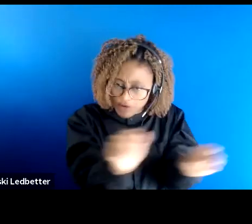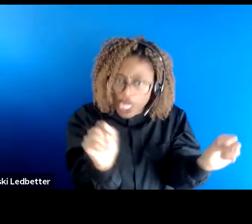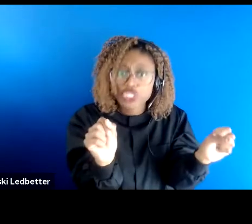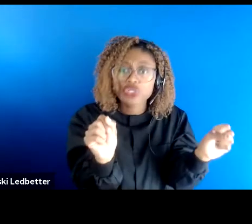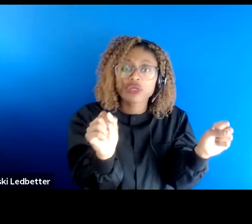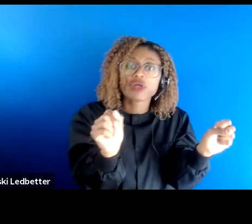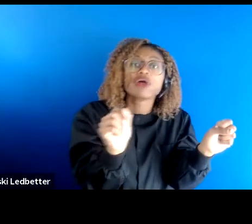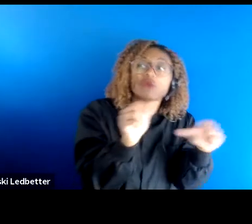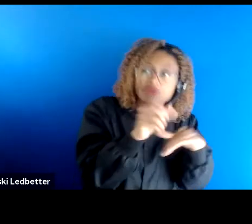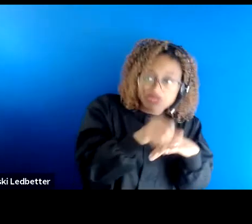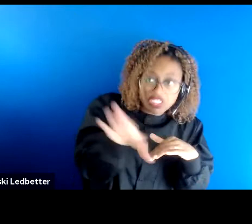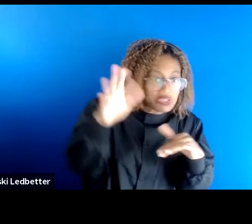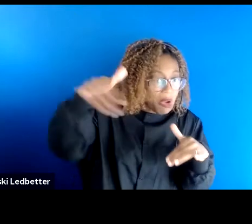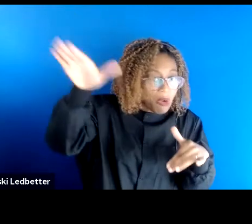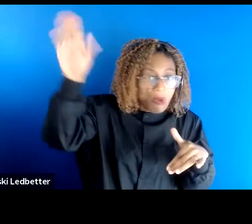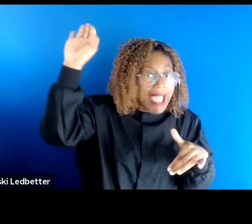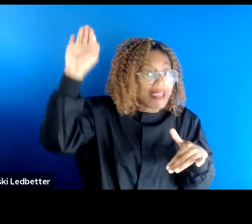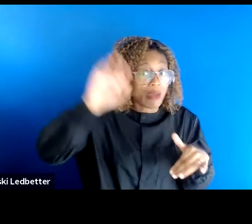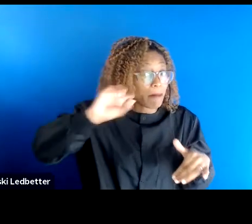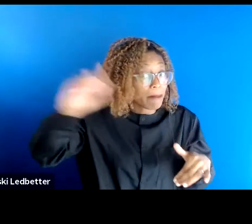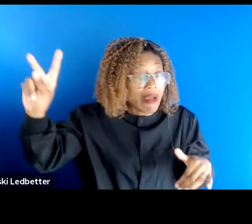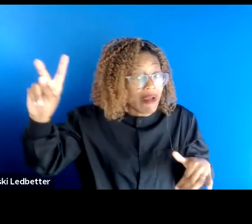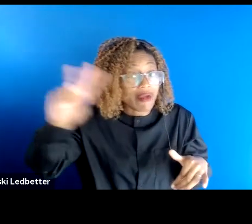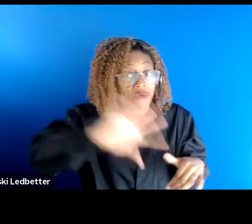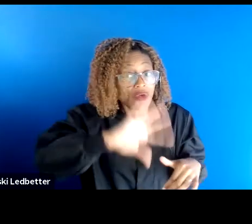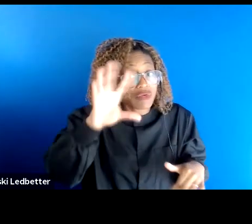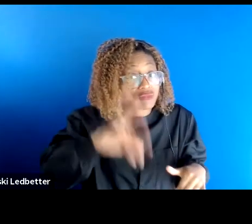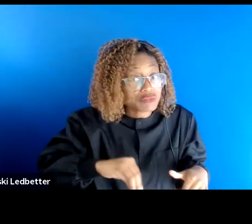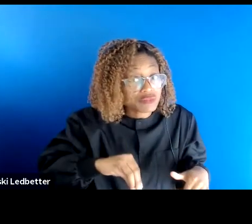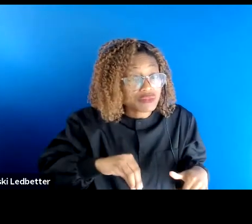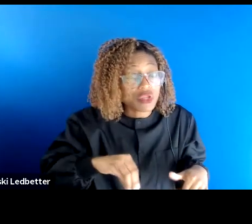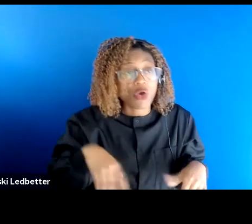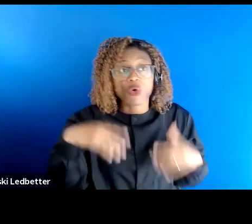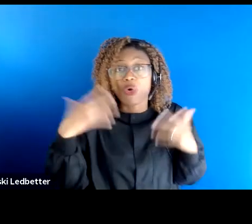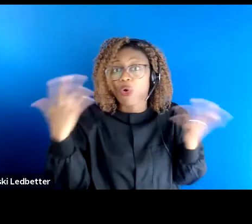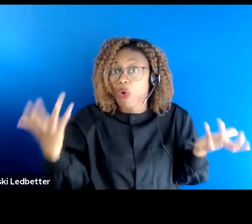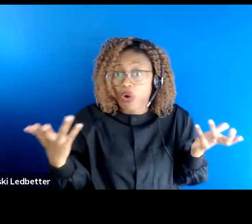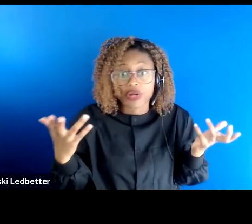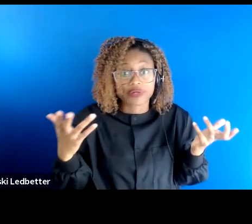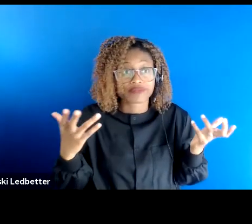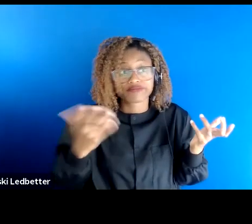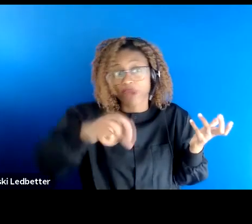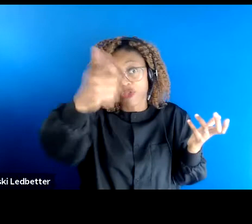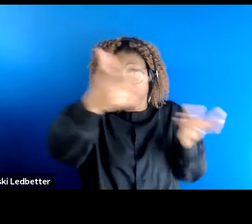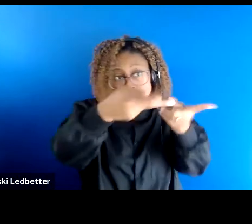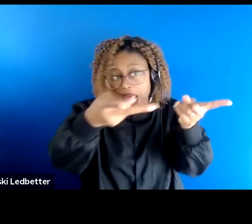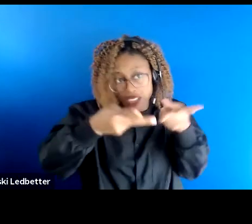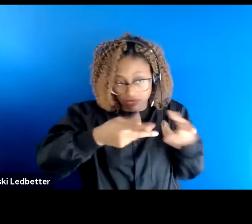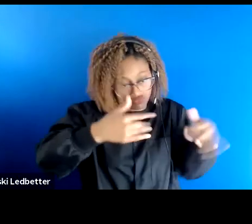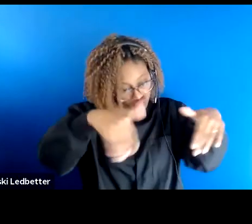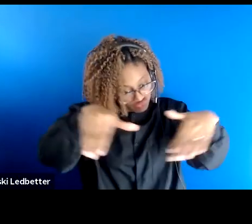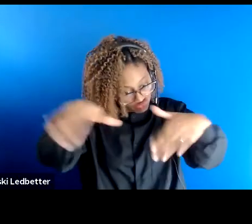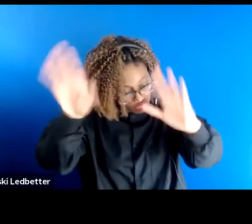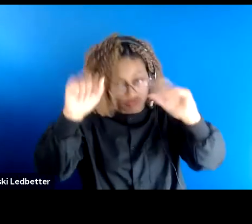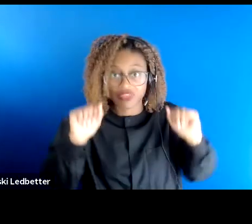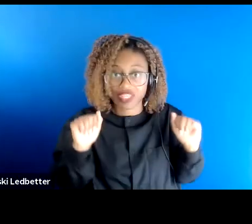to send them away, either back to the African continent or elsewhere. It's where